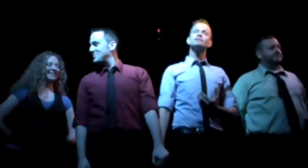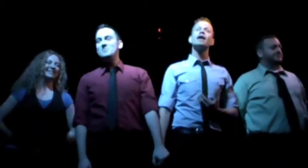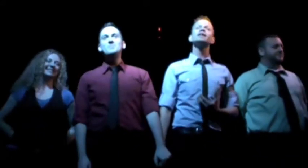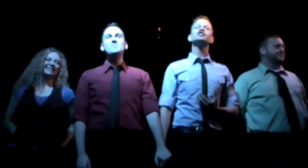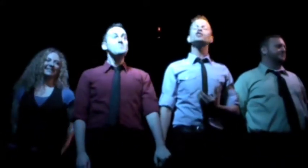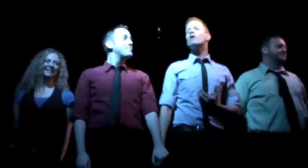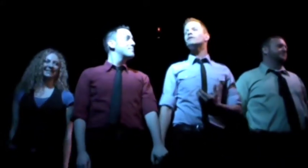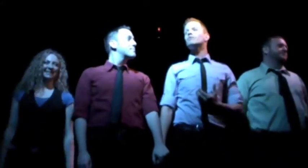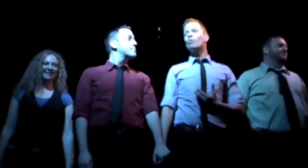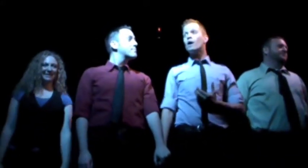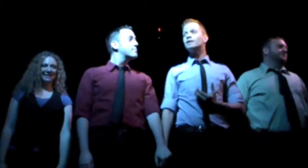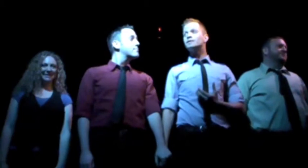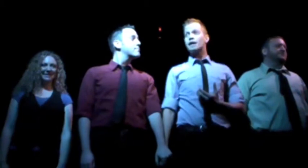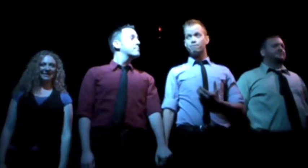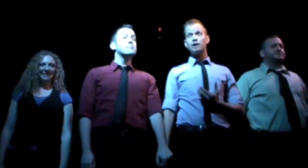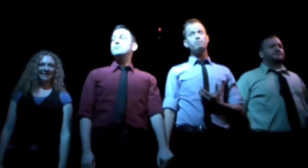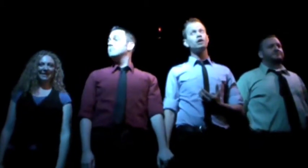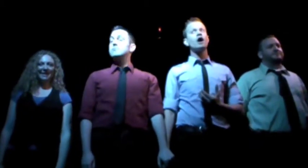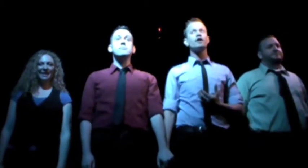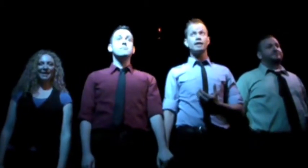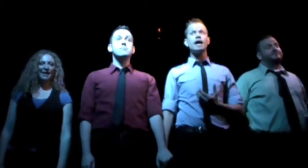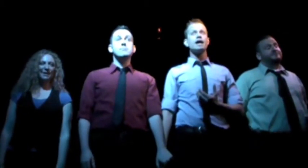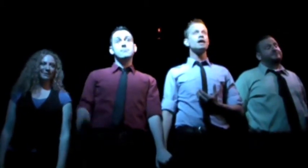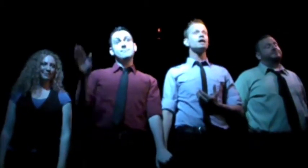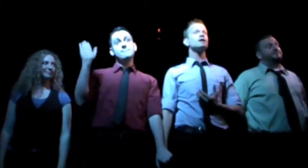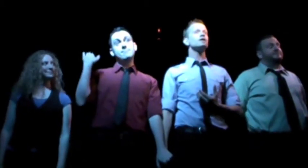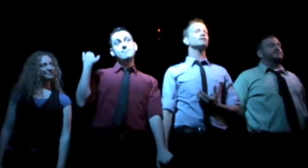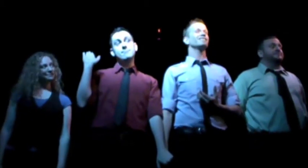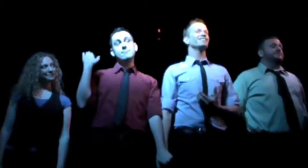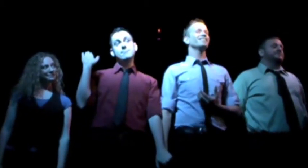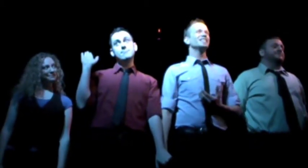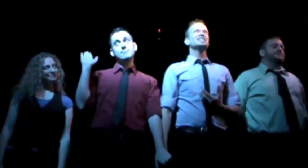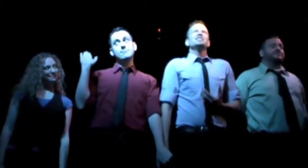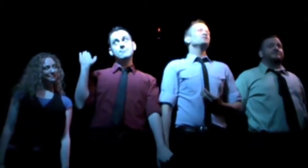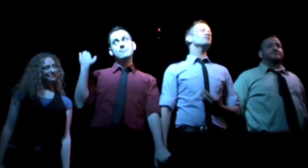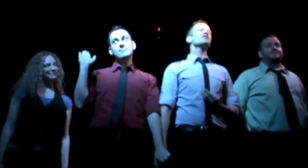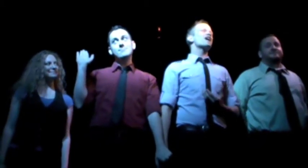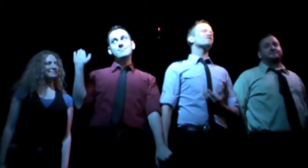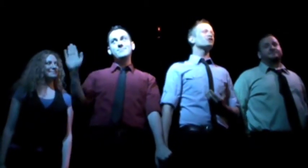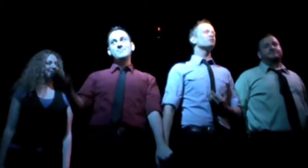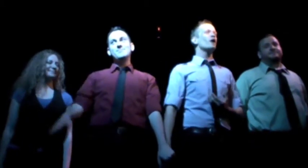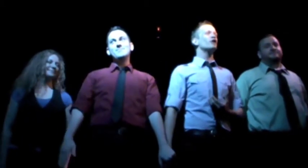Studies show that 1 in 10 people are gay. We're everywhere, no